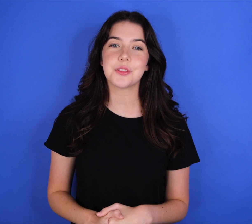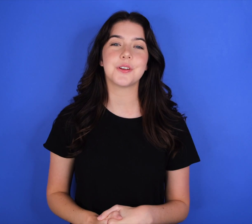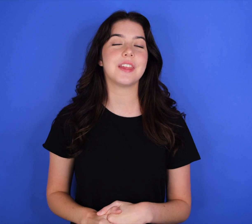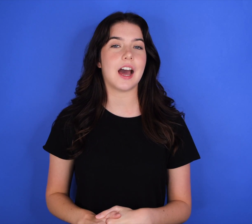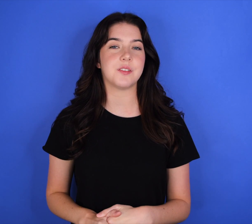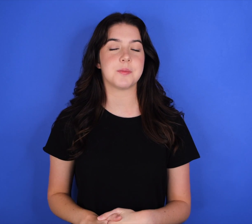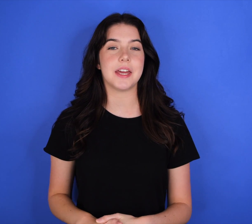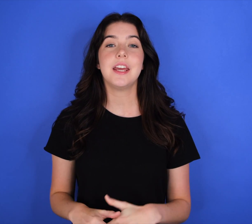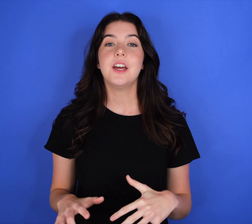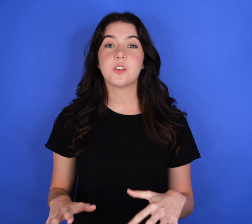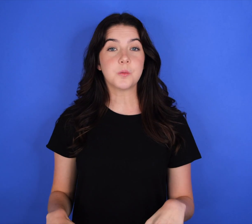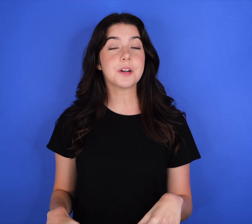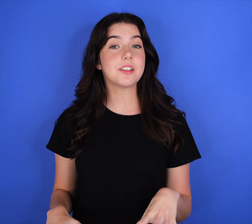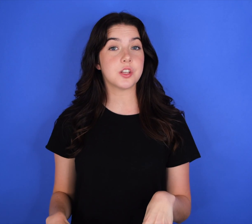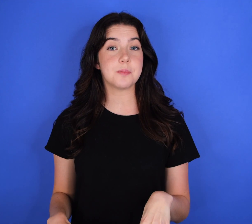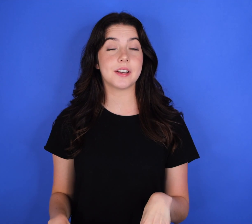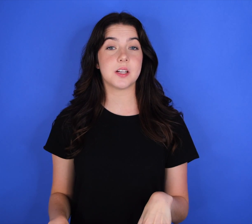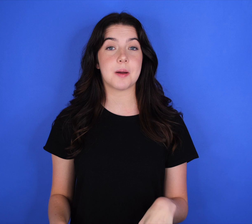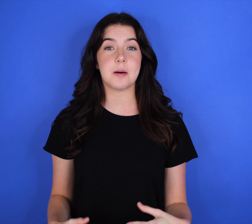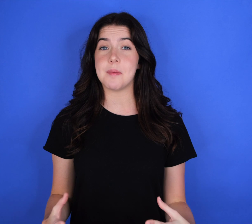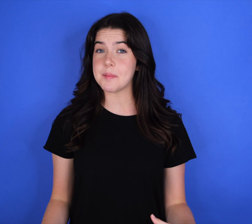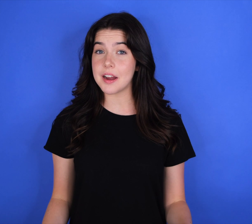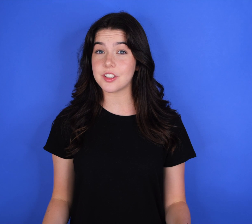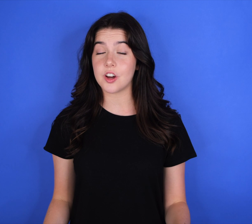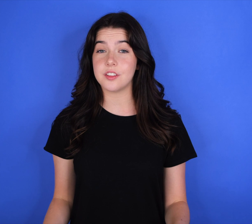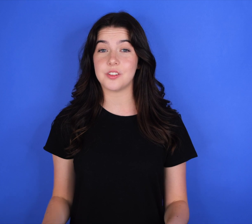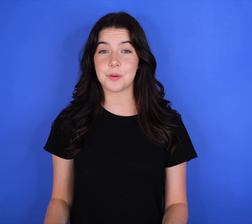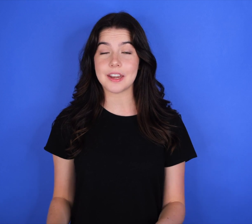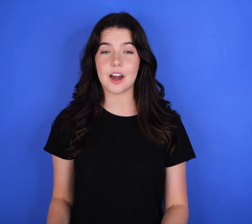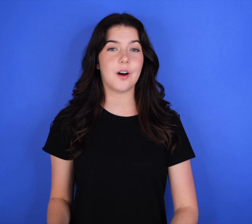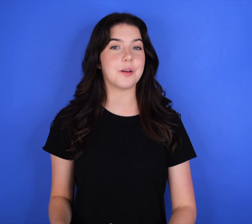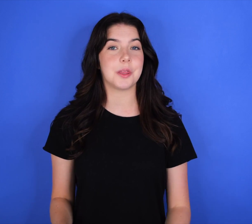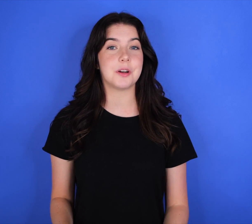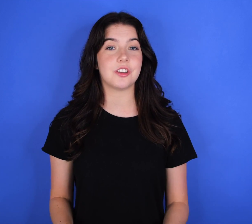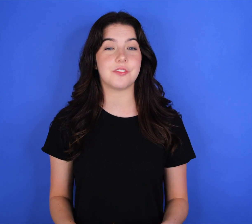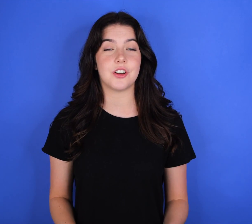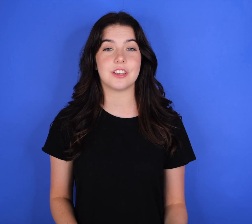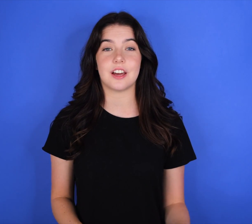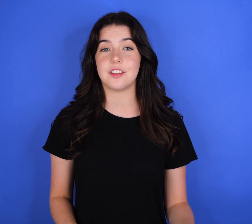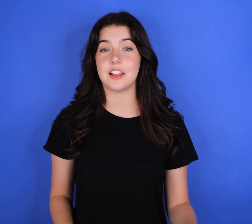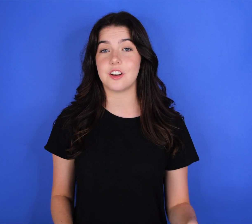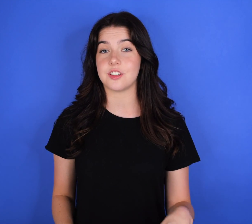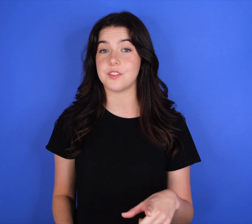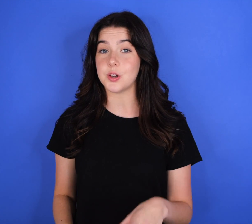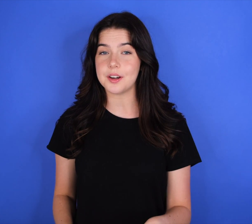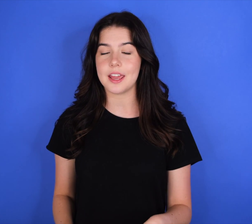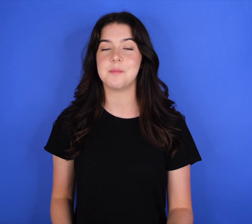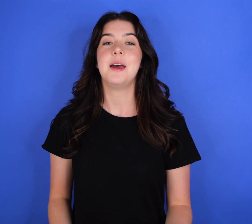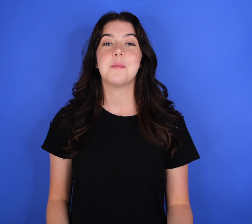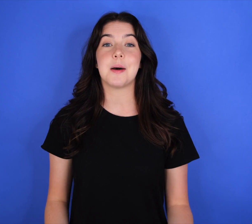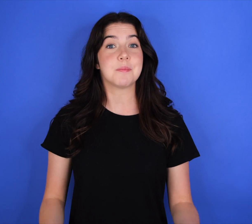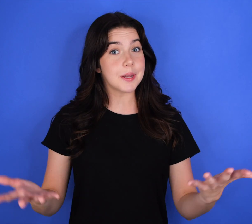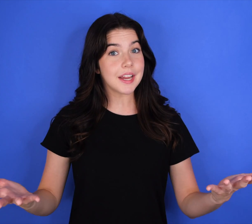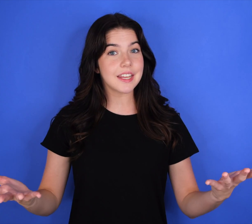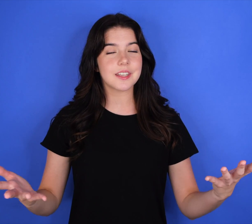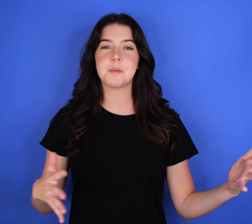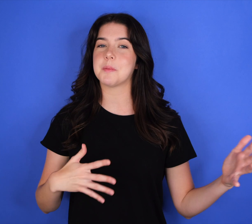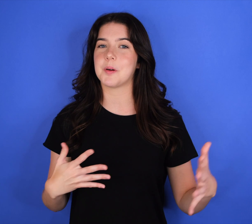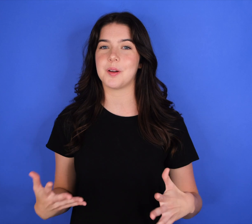the alphabet. Don't worry too much about memorizing all these right now. I really want you to focus on the letters of your name, but put your hands up and we're going to do